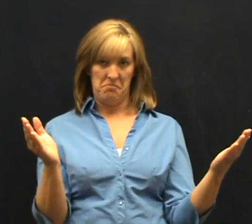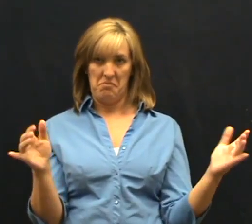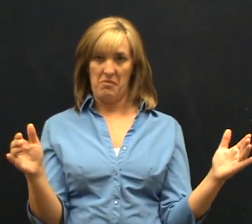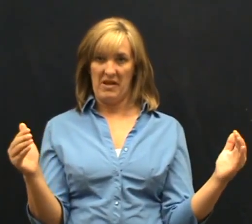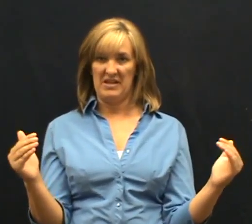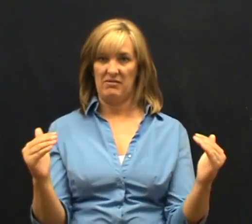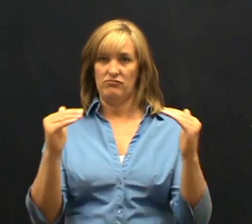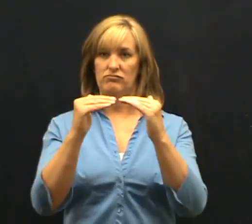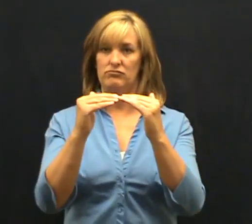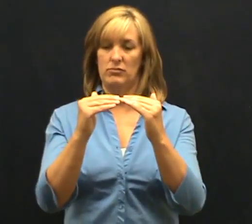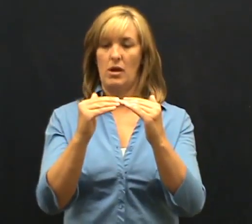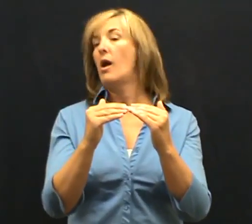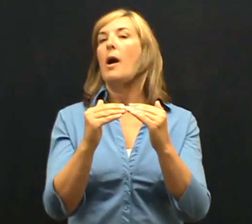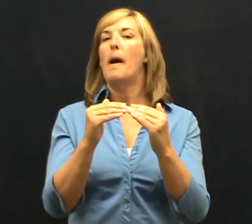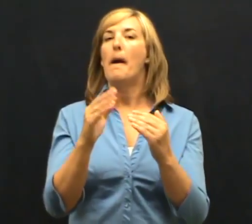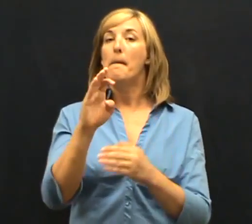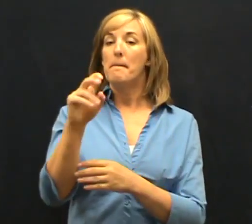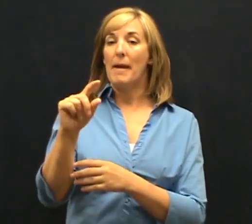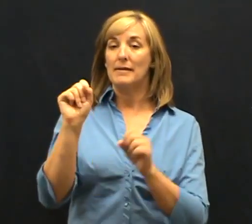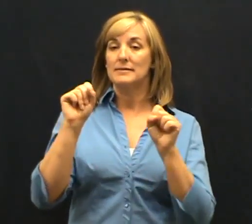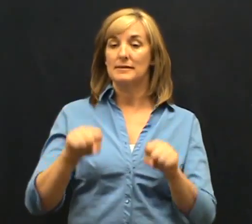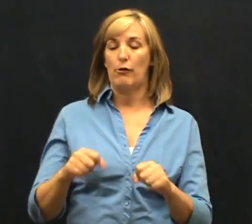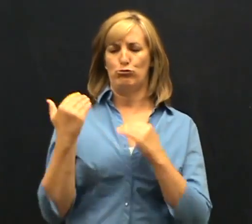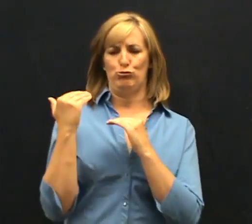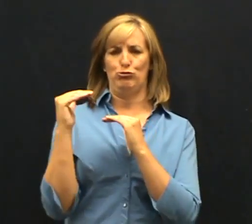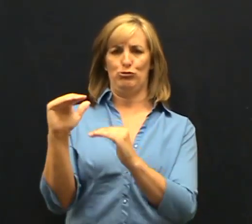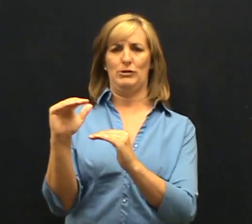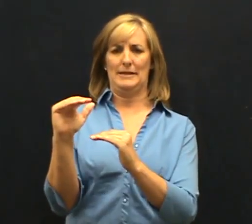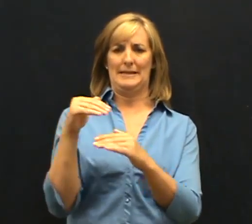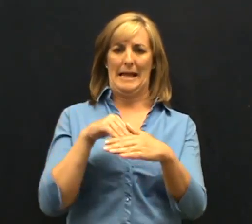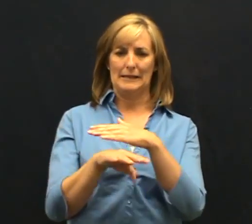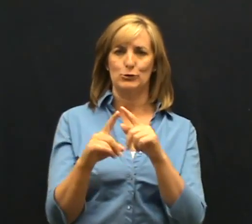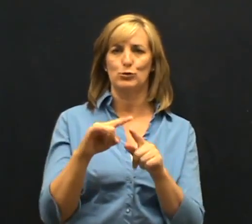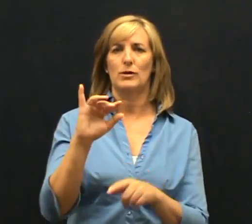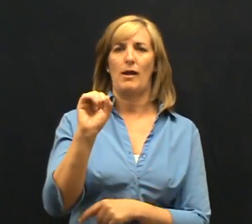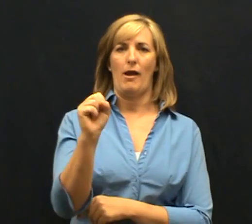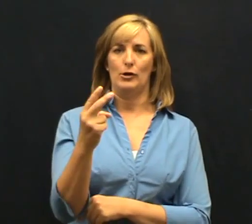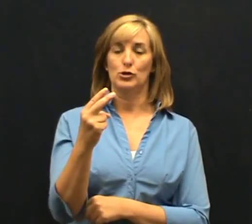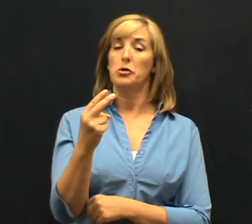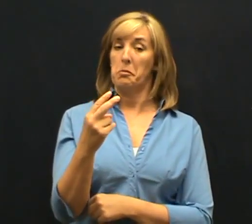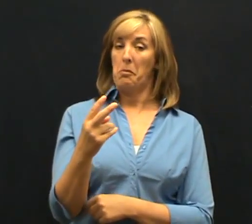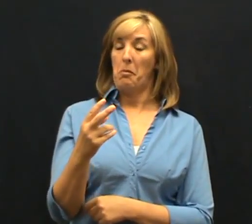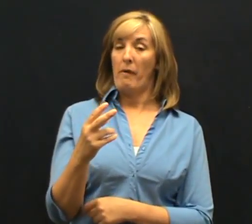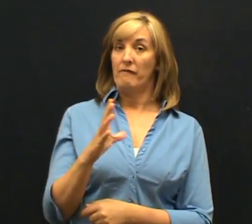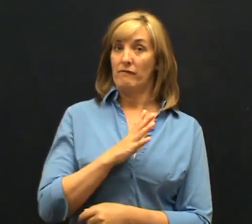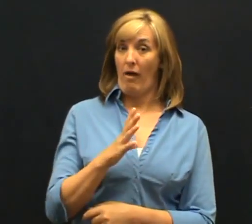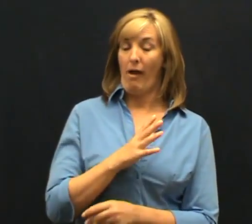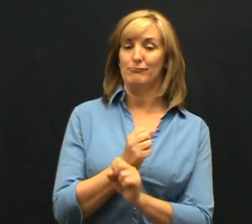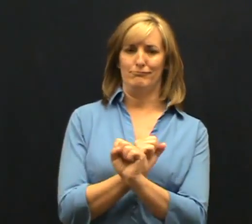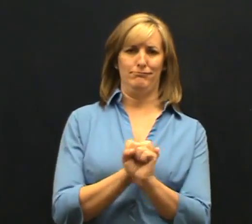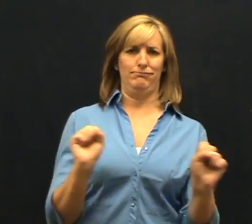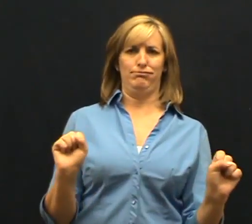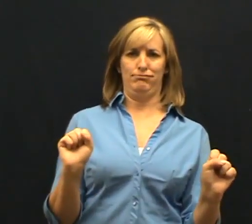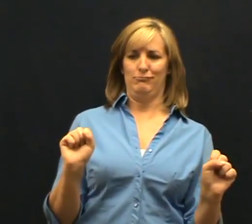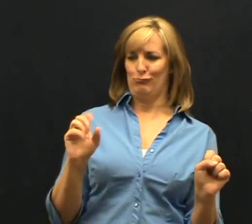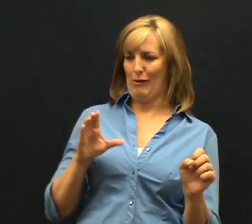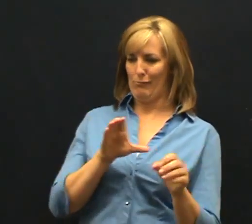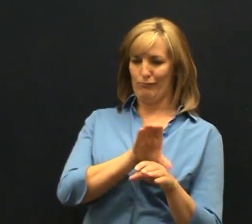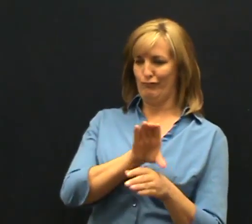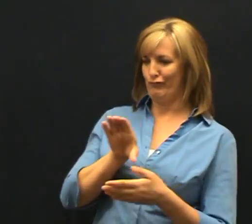restricting access to cash. And so, in other words, you put money in the bank, it's safer there. It's harder to get at for people who want